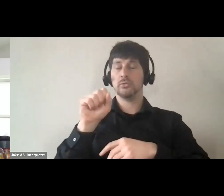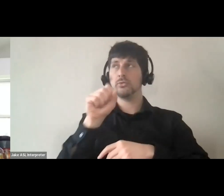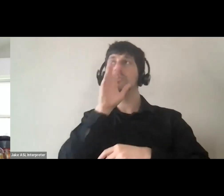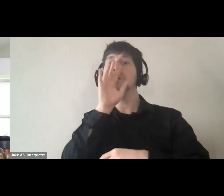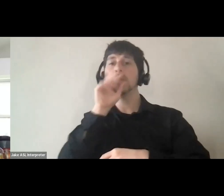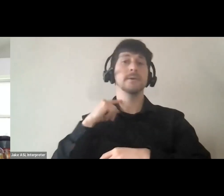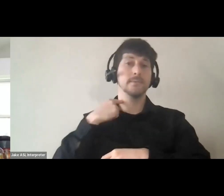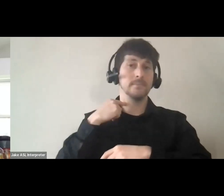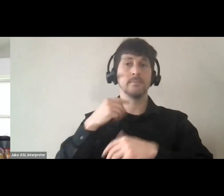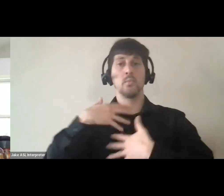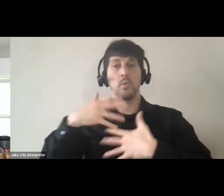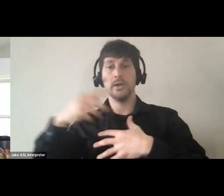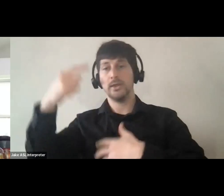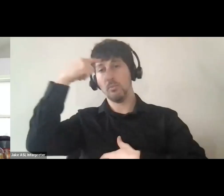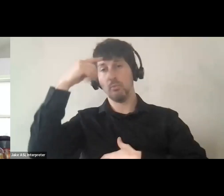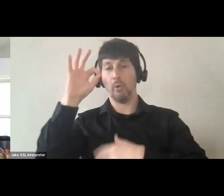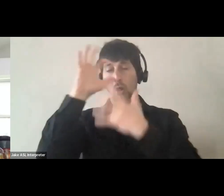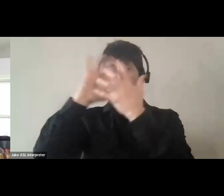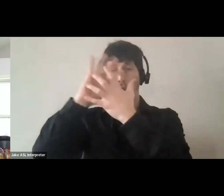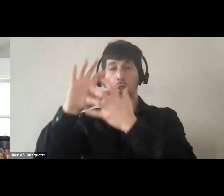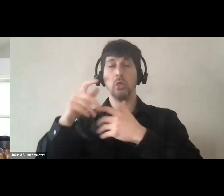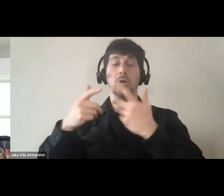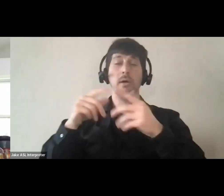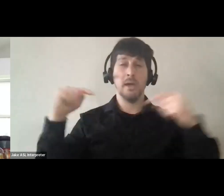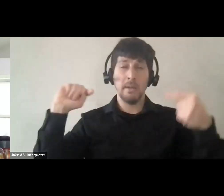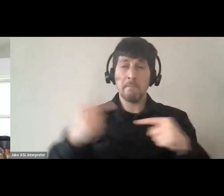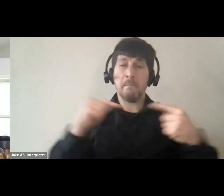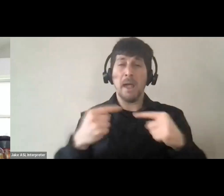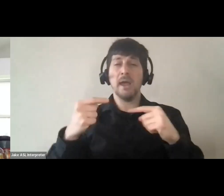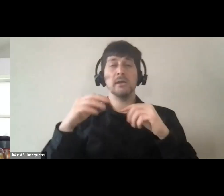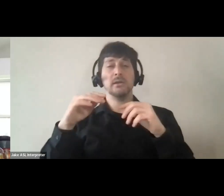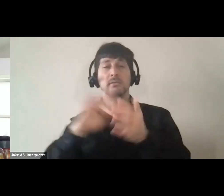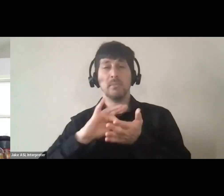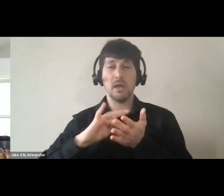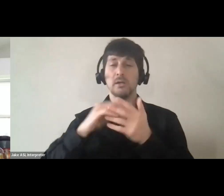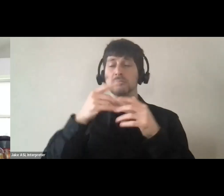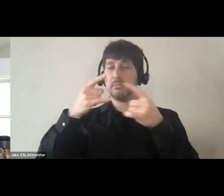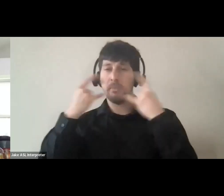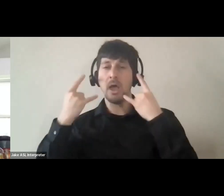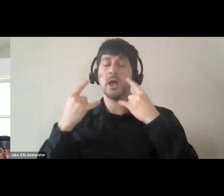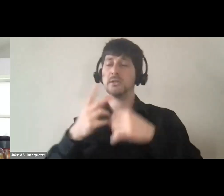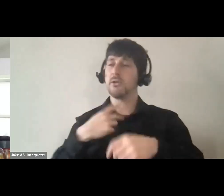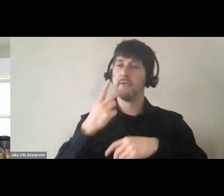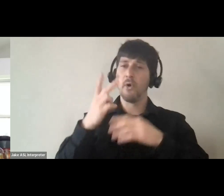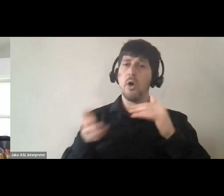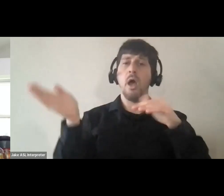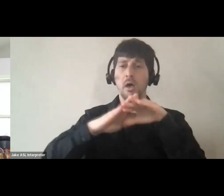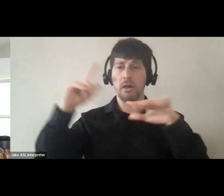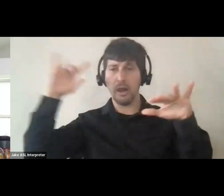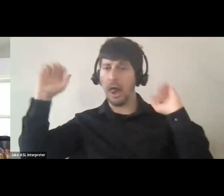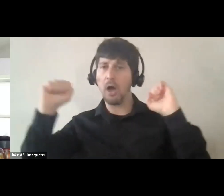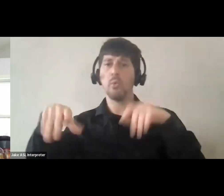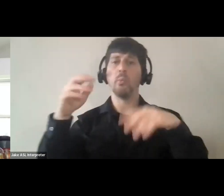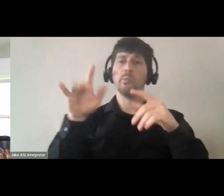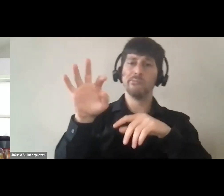breathing, through our brain fog and aphasia, through pain and pain meds, through masks and voice amplifiers, through text and